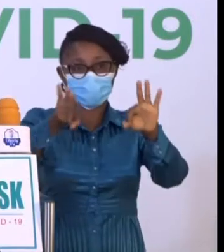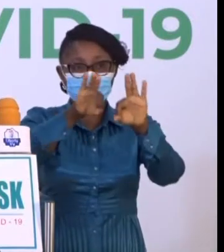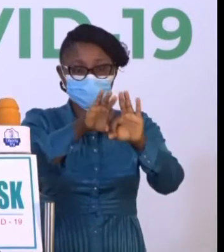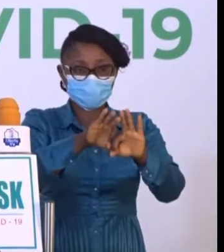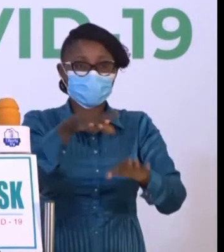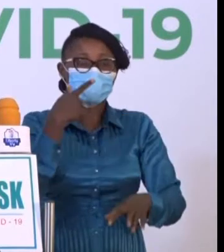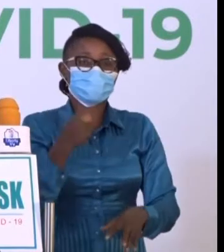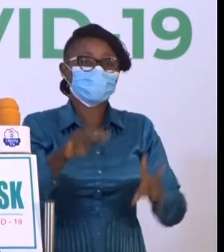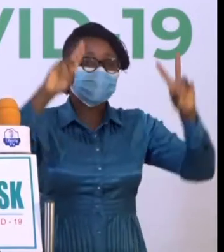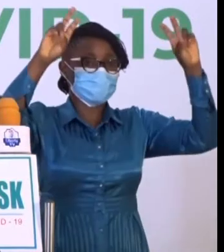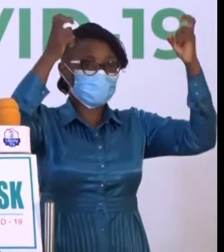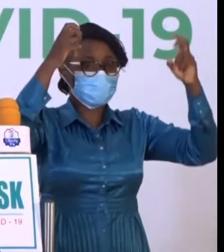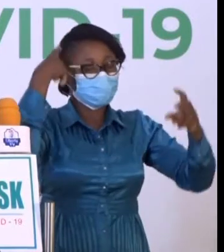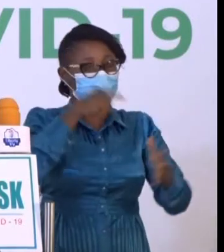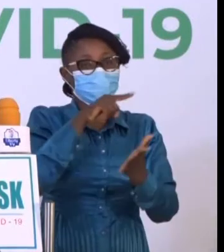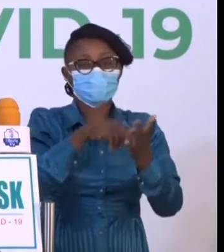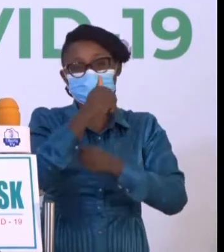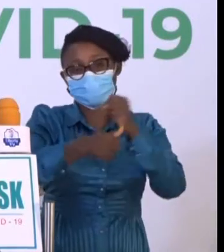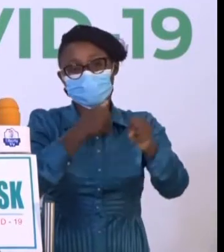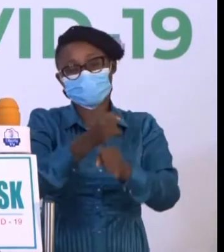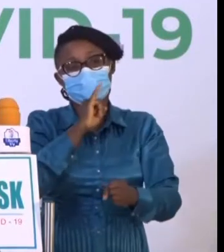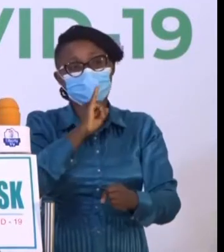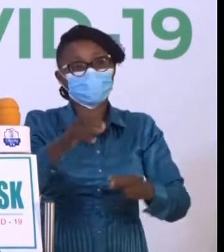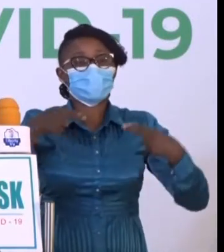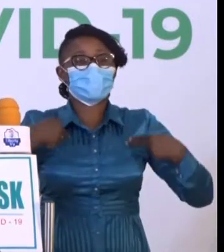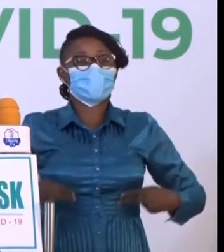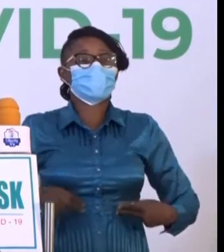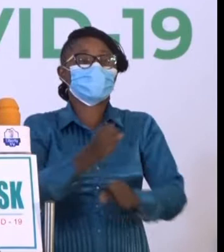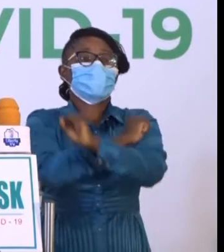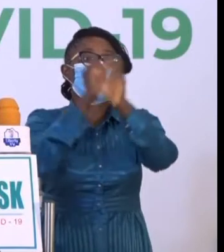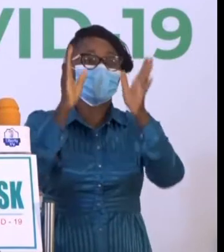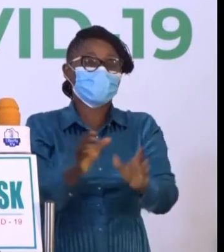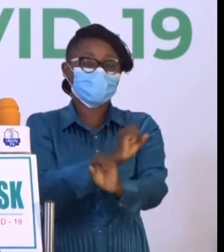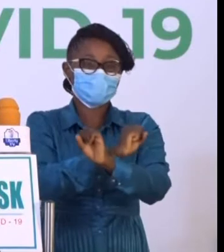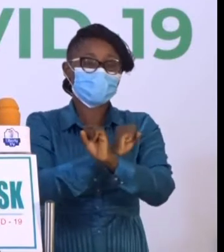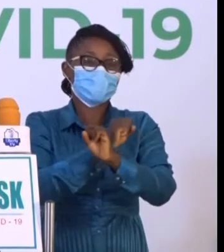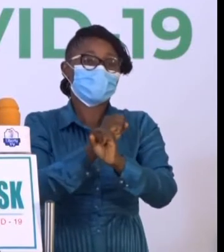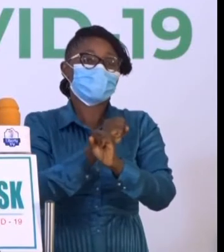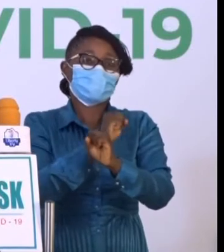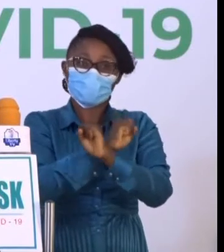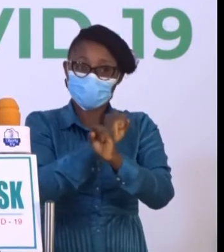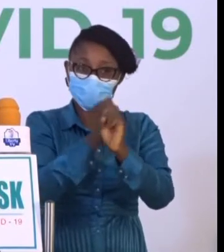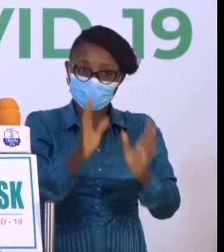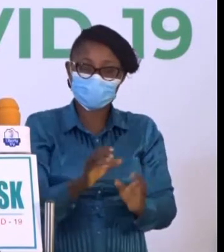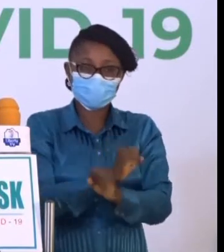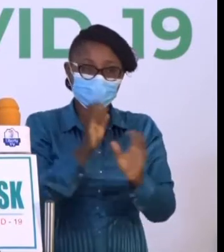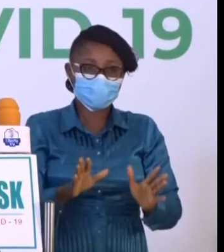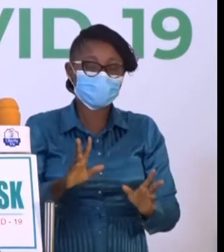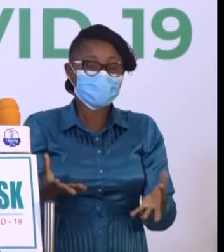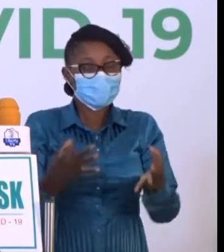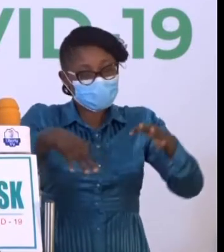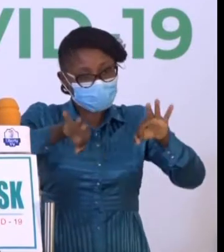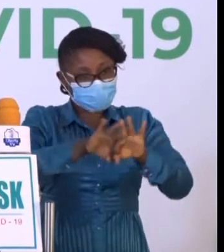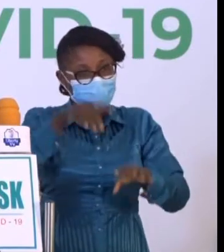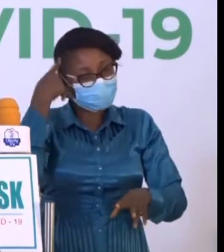The theme for this year is Health Worker Safety, a priority for patient